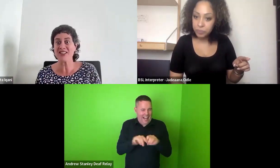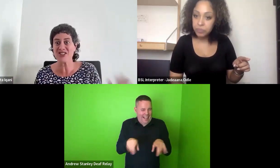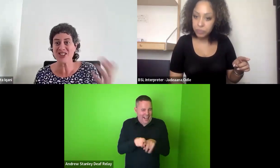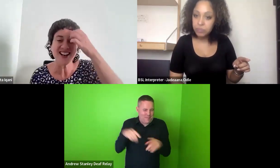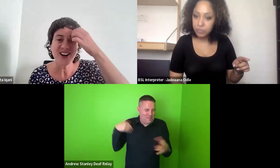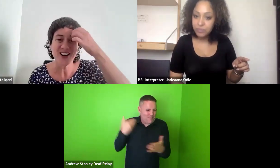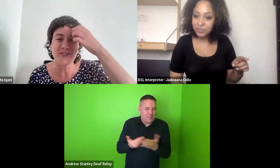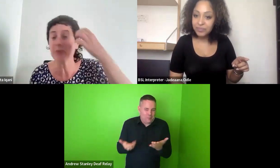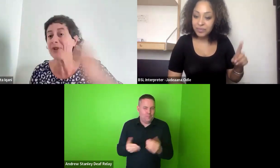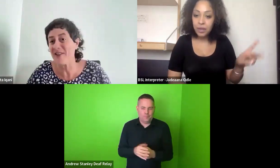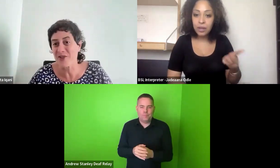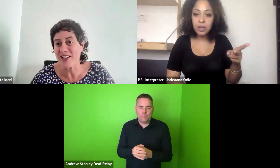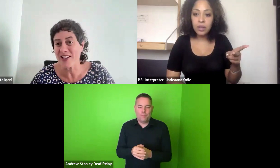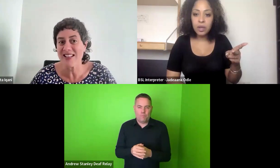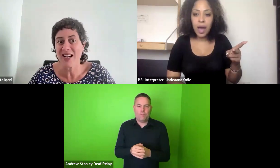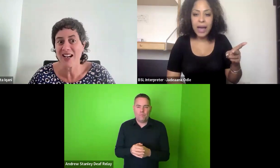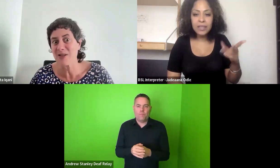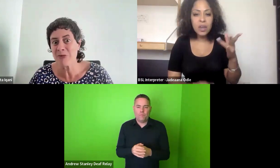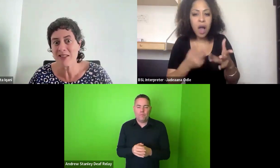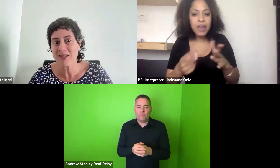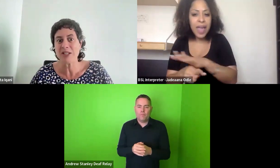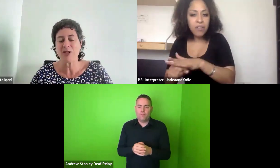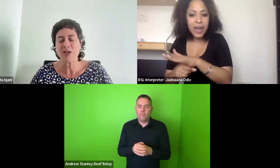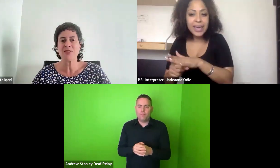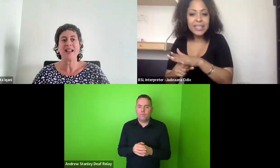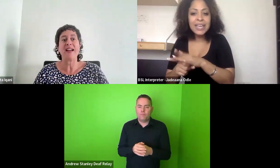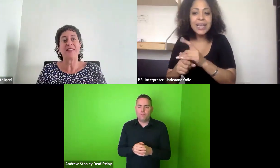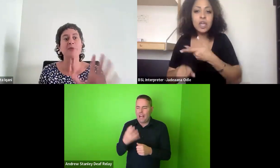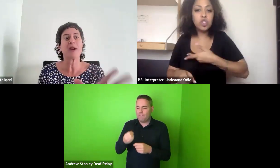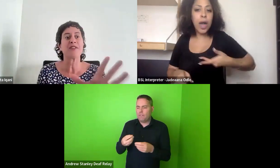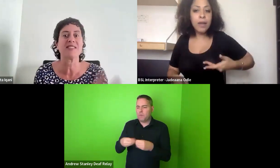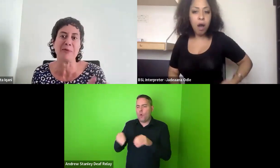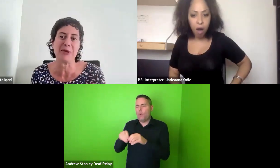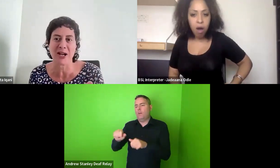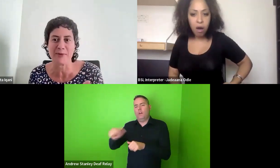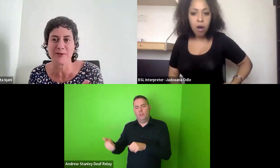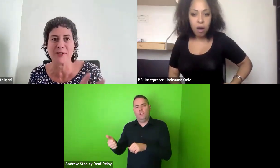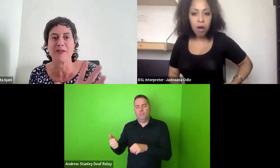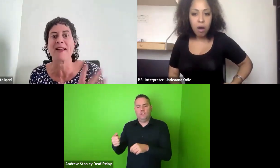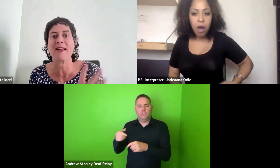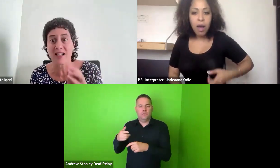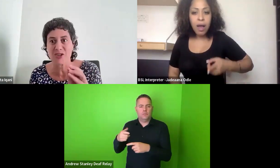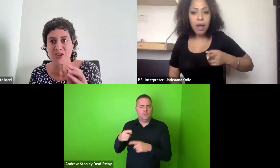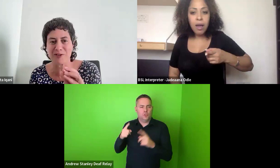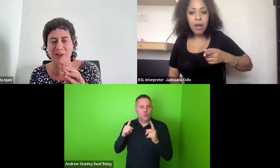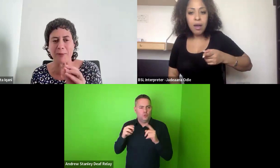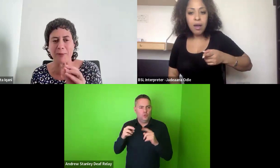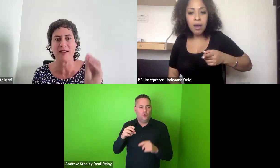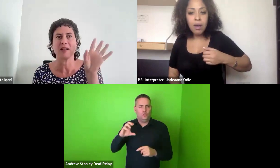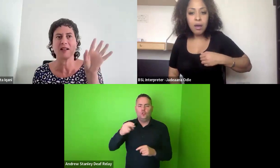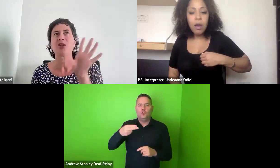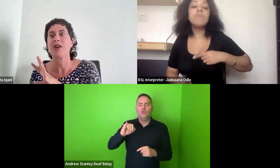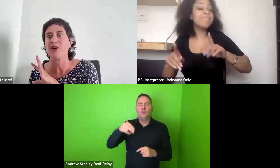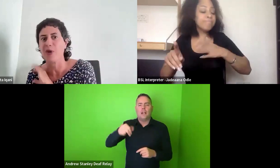the manufacture of almost every e-item that we use. And that's where this image comes from, is from that second short